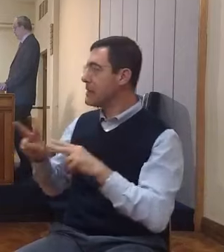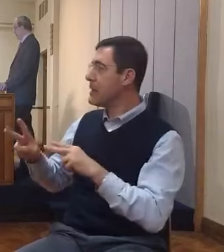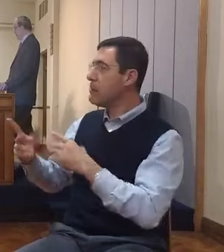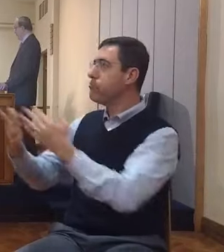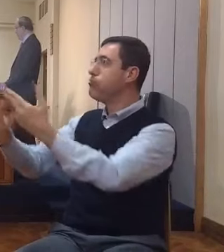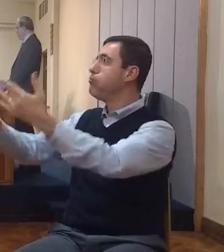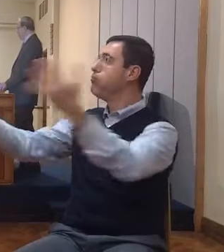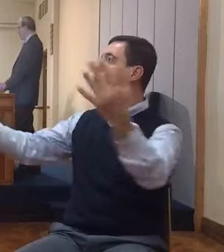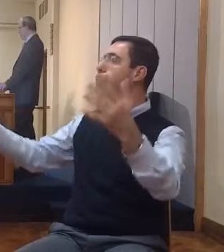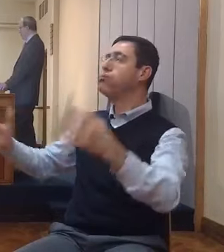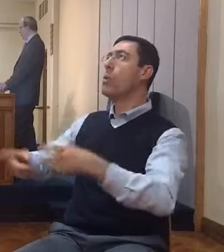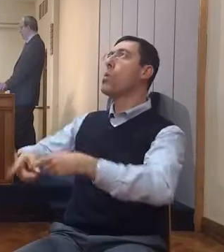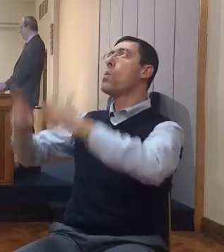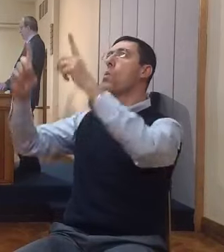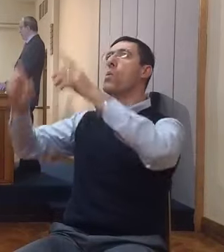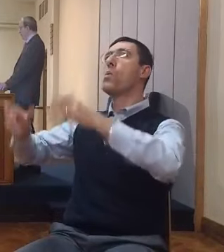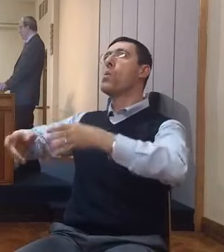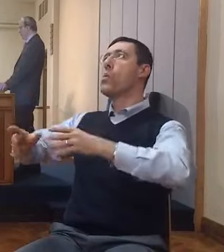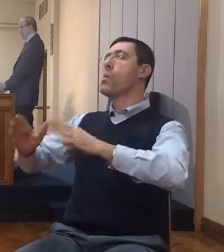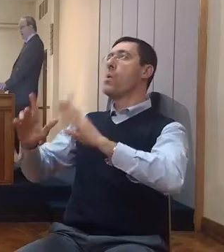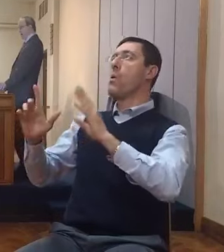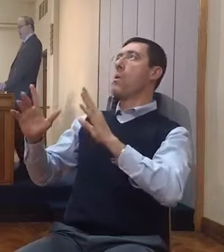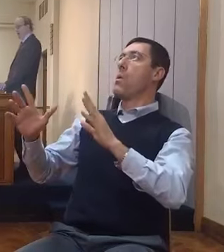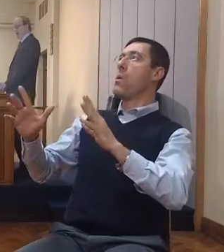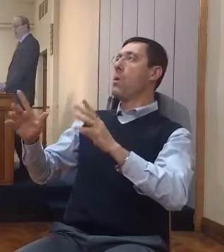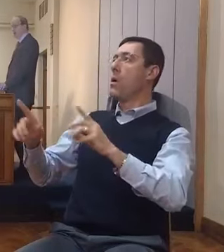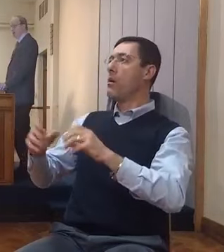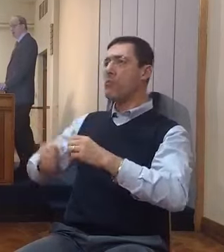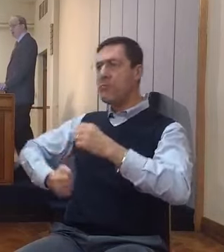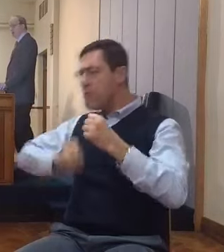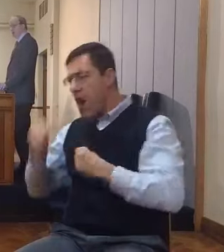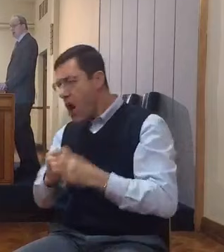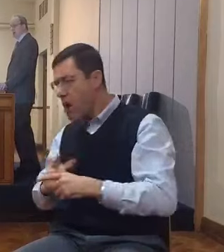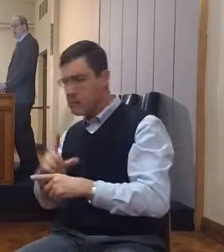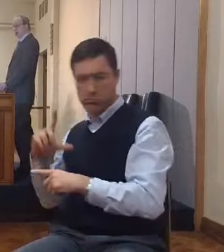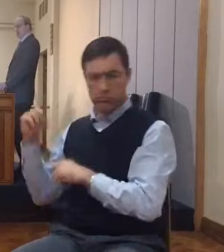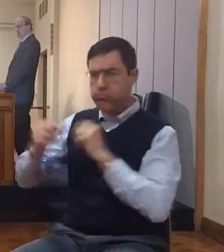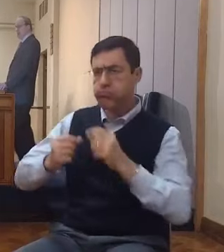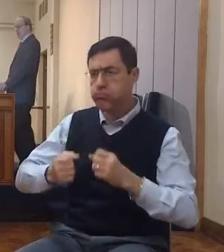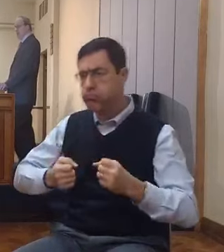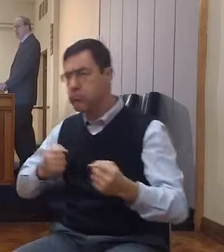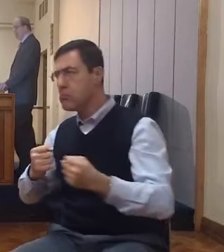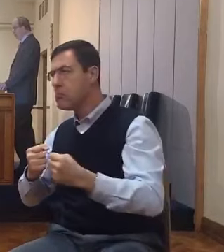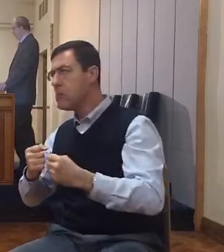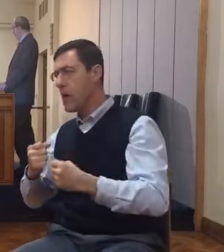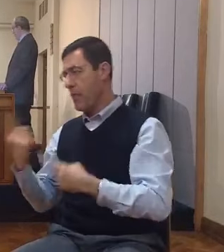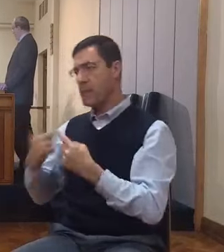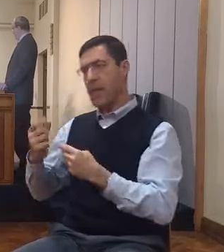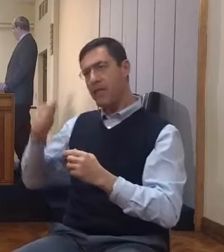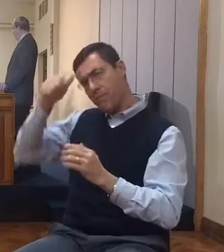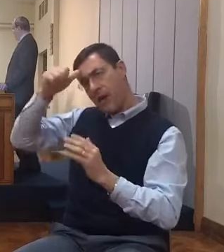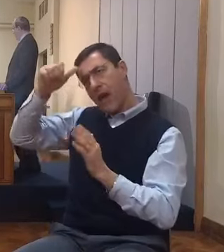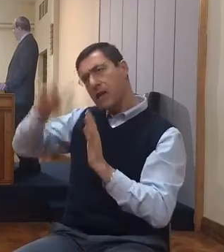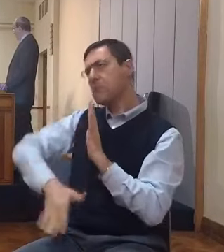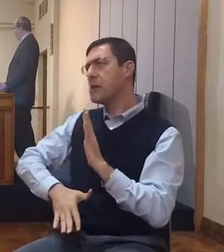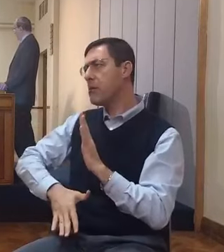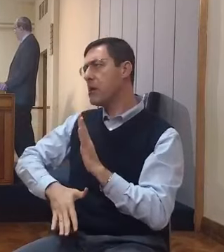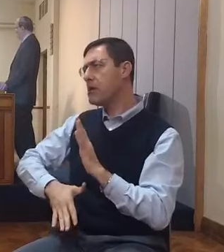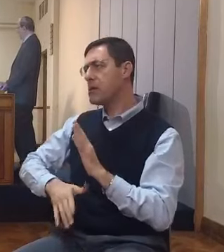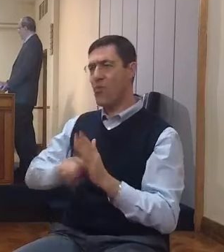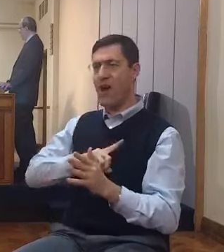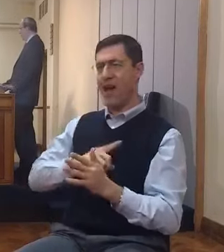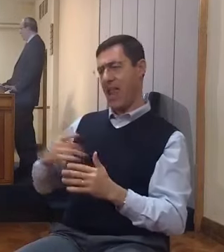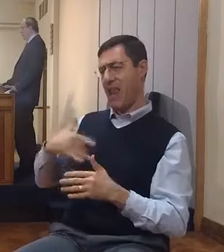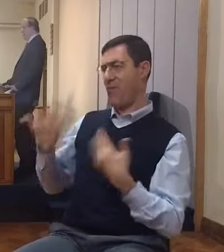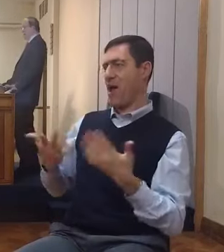you, and they could move like lightning. They'd grown up as mountain boys. They